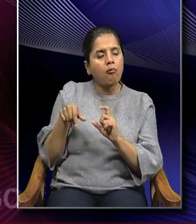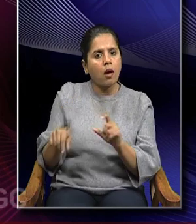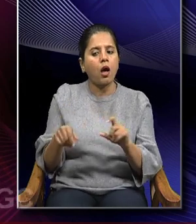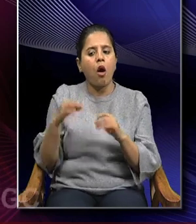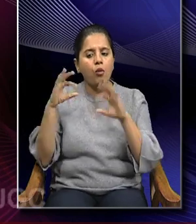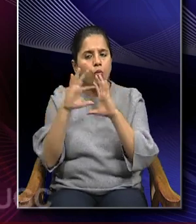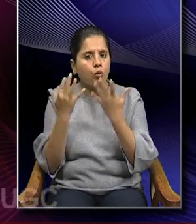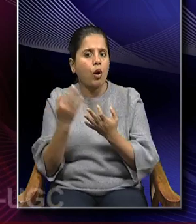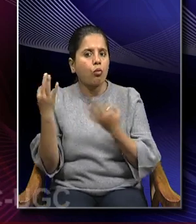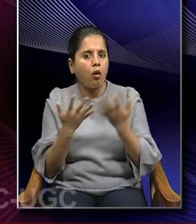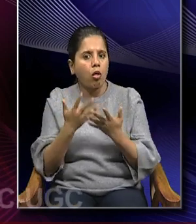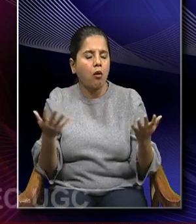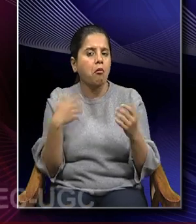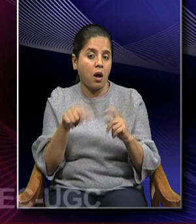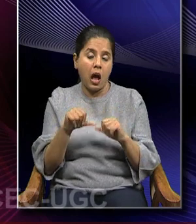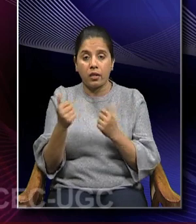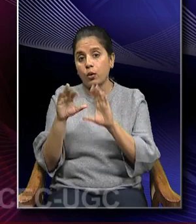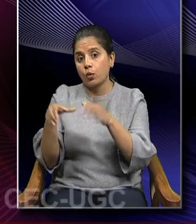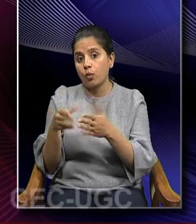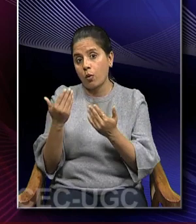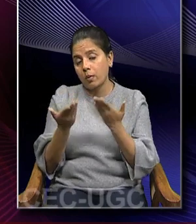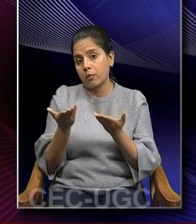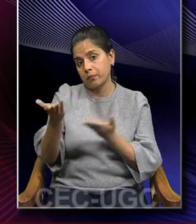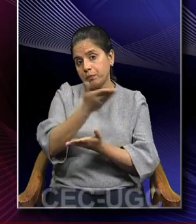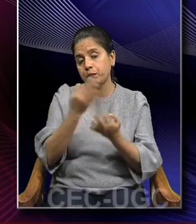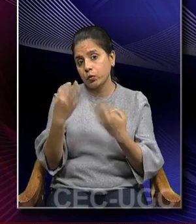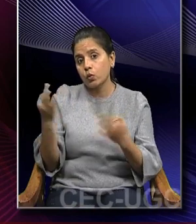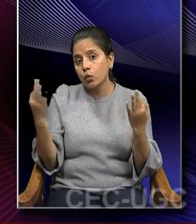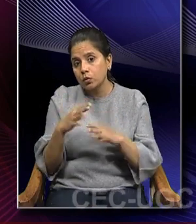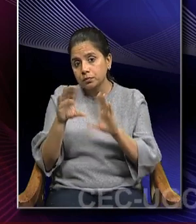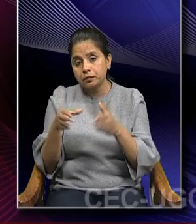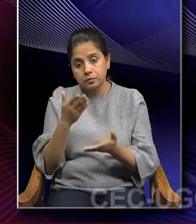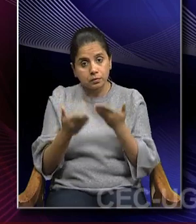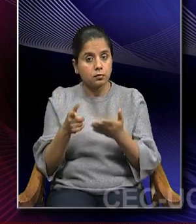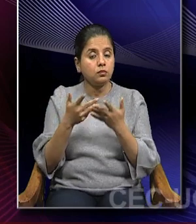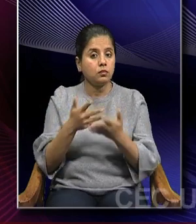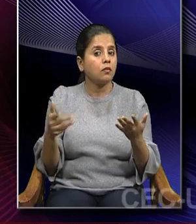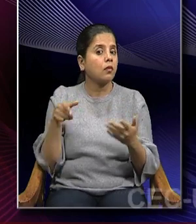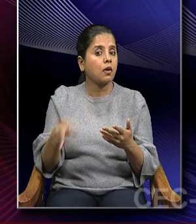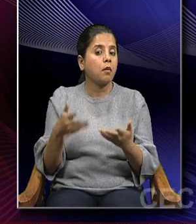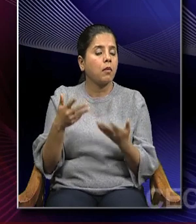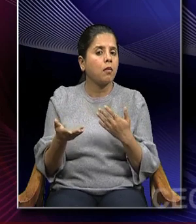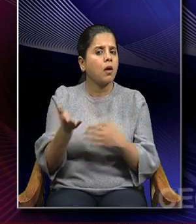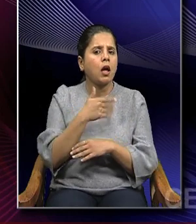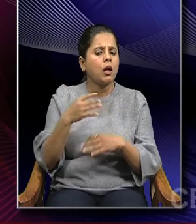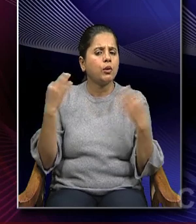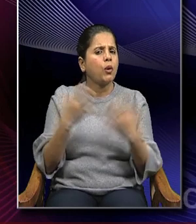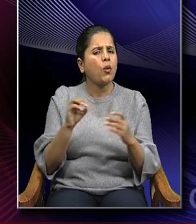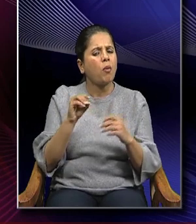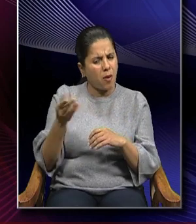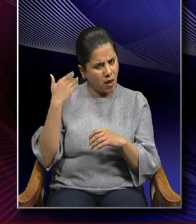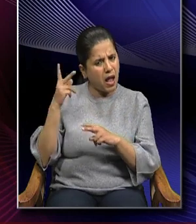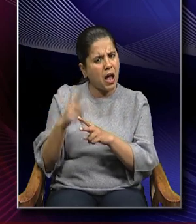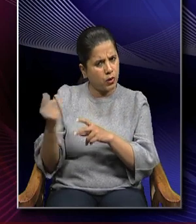product. There can be another category, that you are having a new category entries where the product is not entirely new, but there